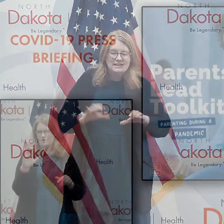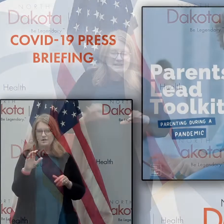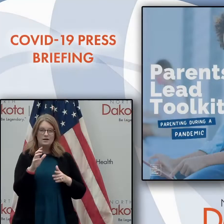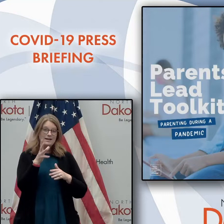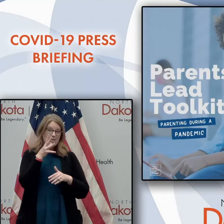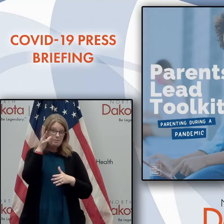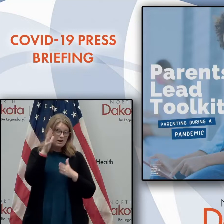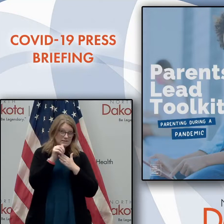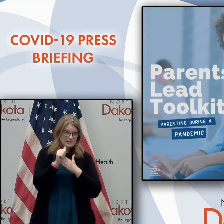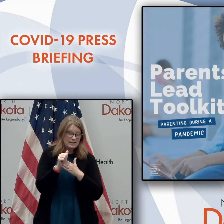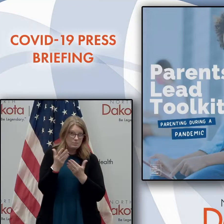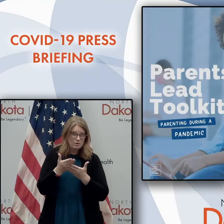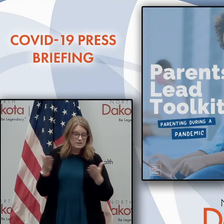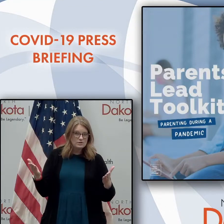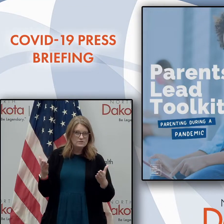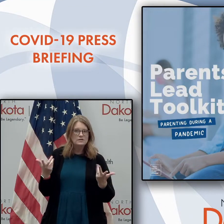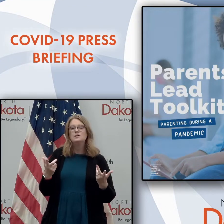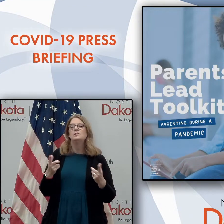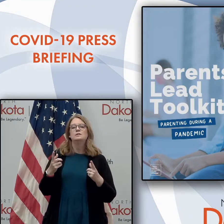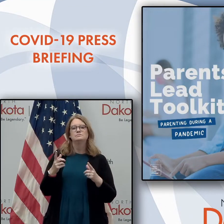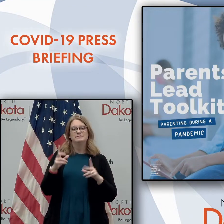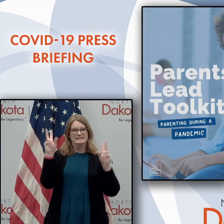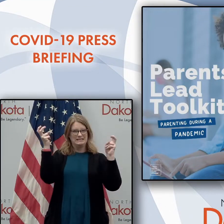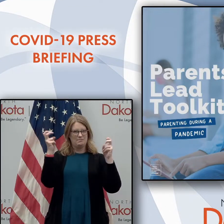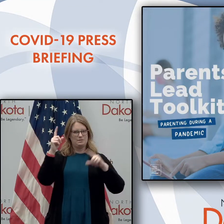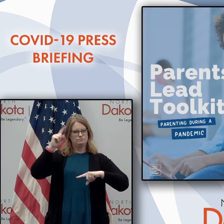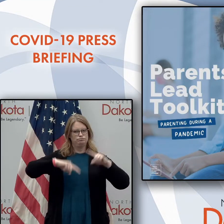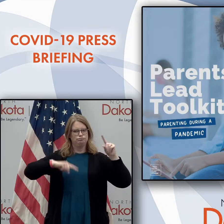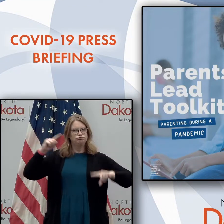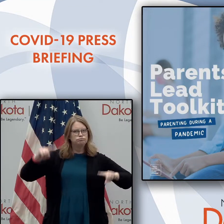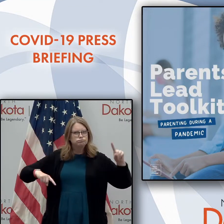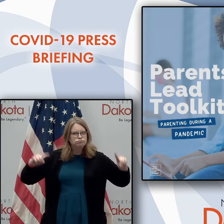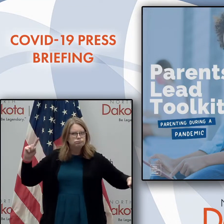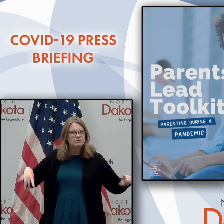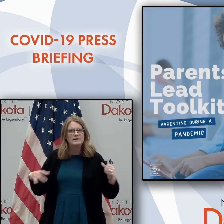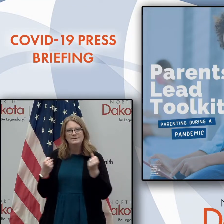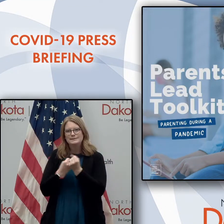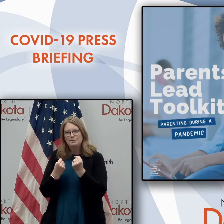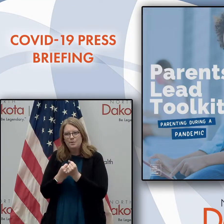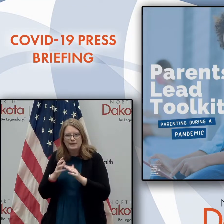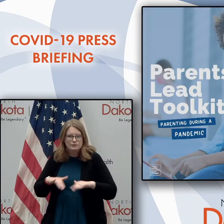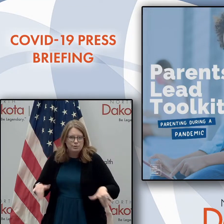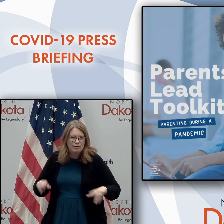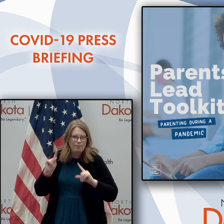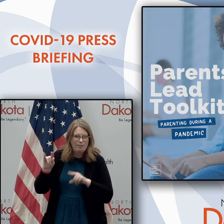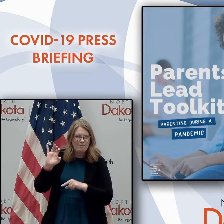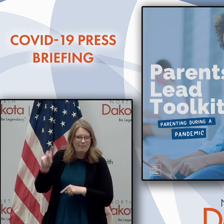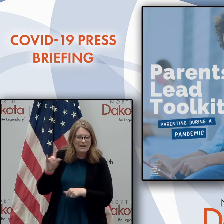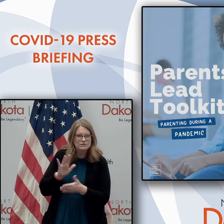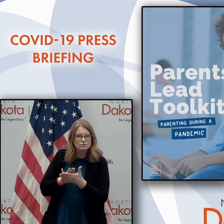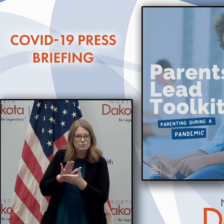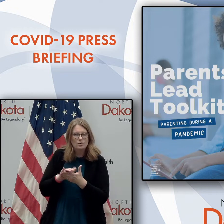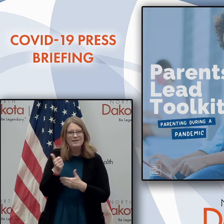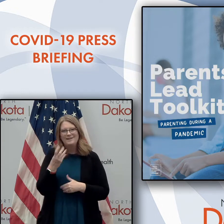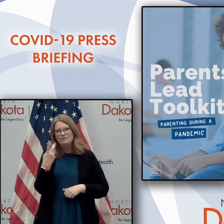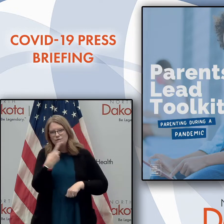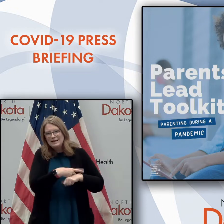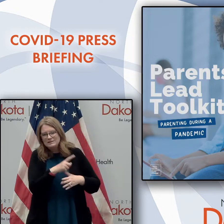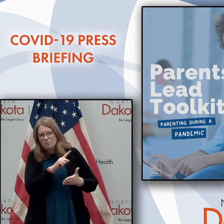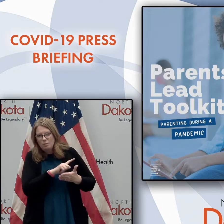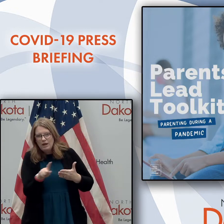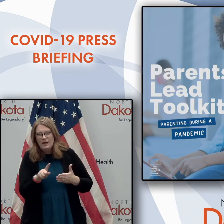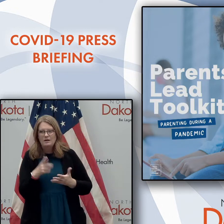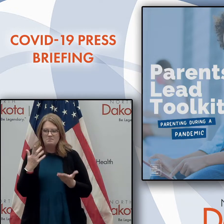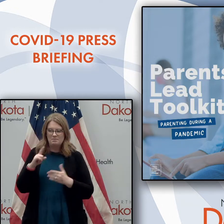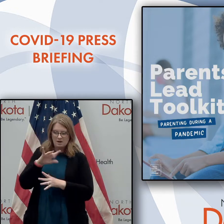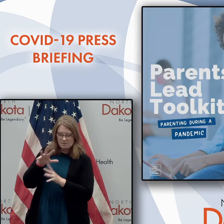resource touches on a variety of topics, including how to support children going back to school, whether they're going a few days a week or participating